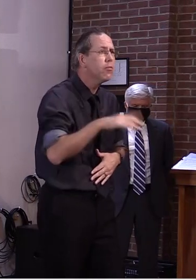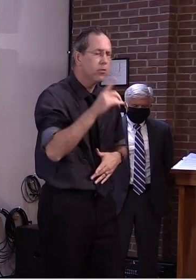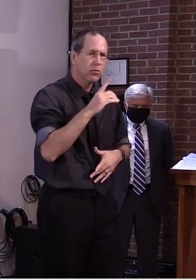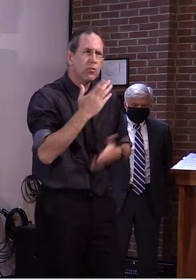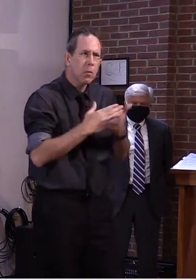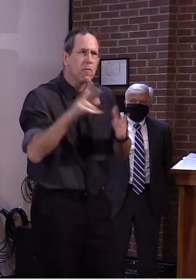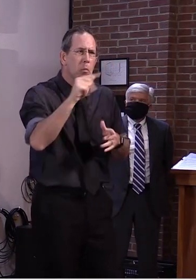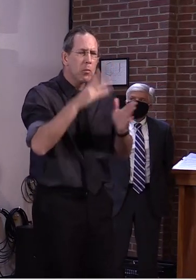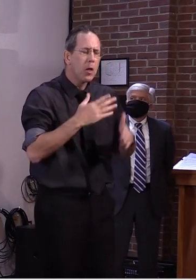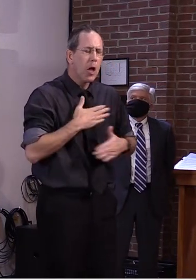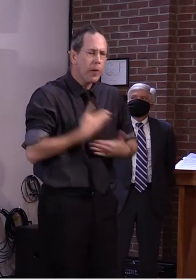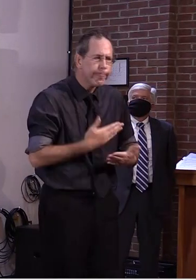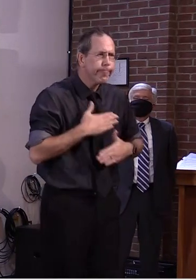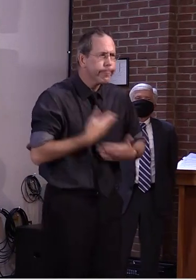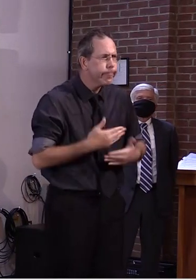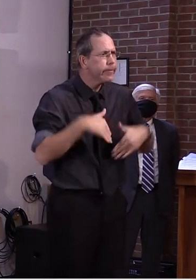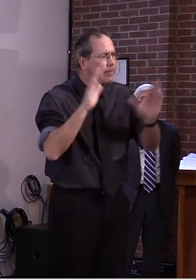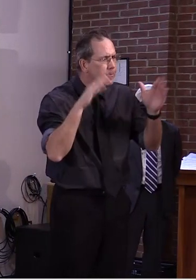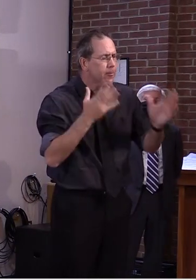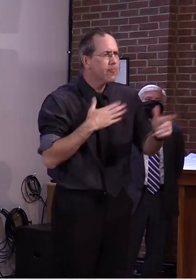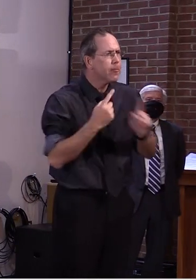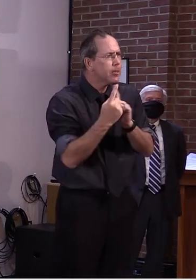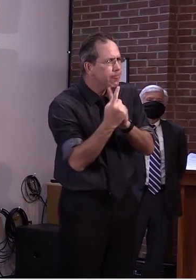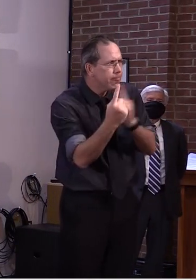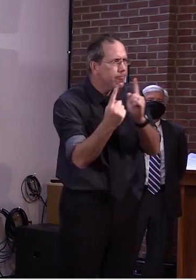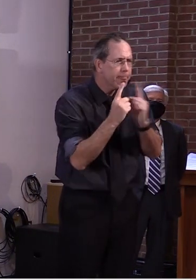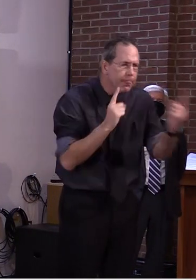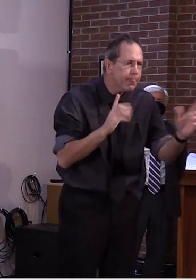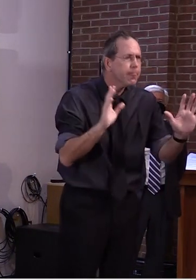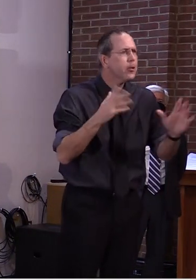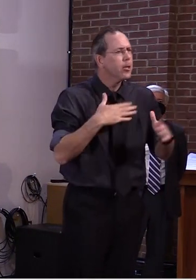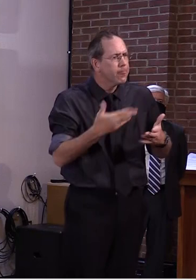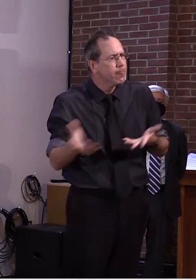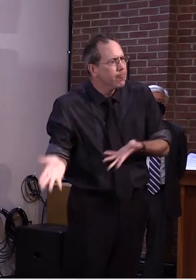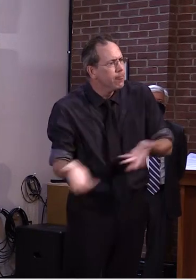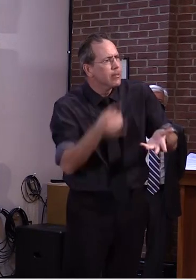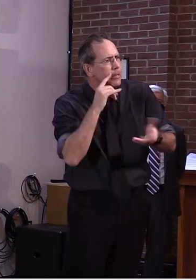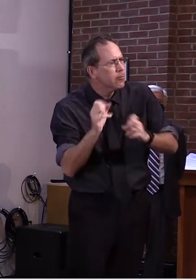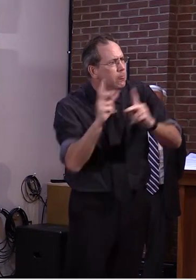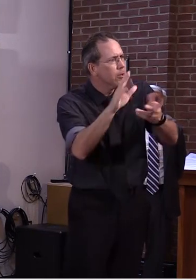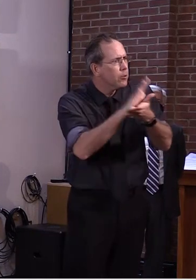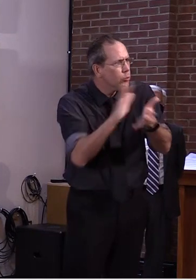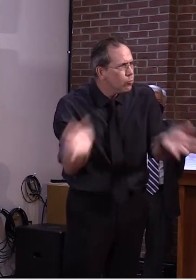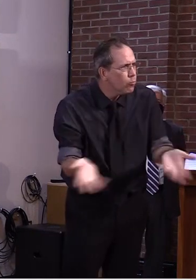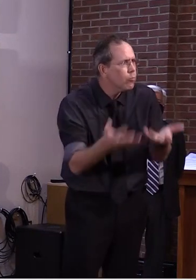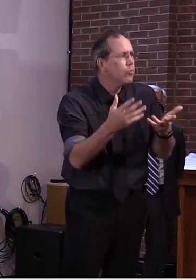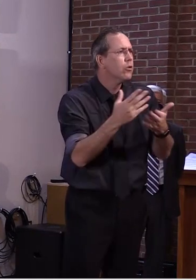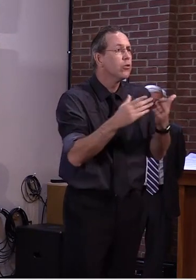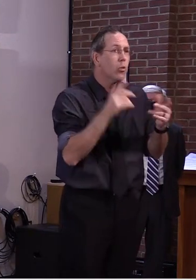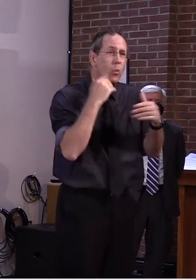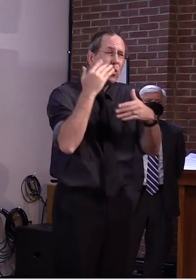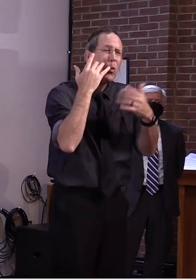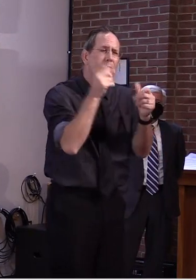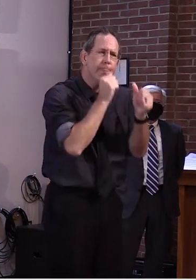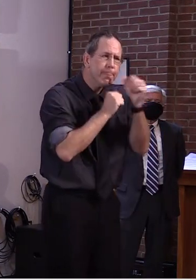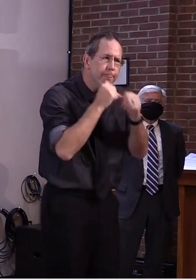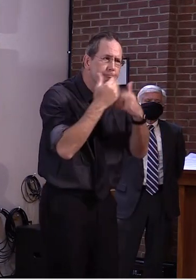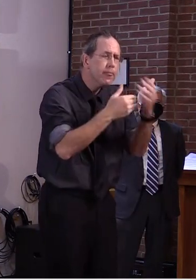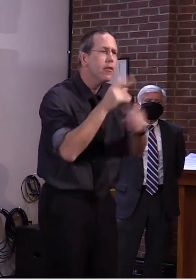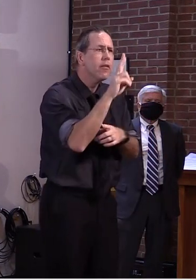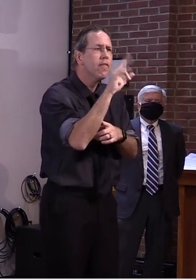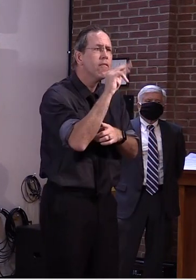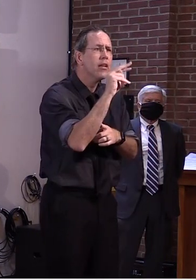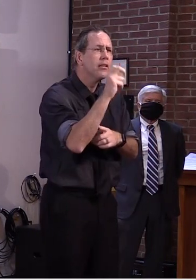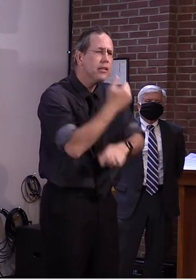can also anticipate having a vaccine at some point and moving into a recovery phase of this emergency. To that end, I thought I would take